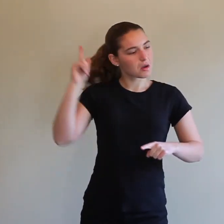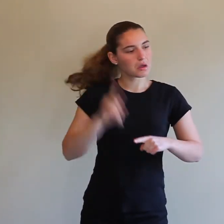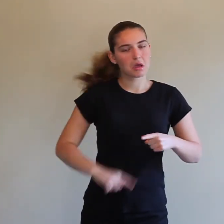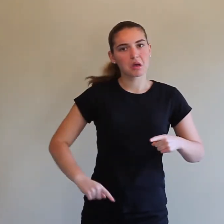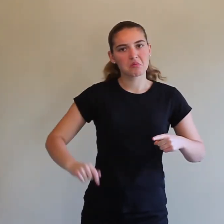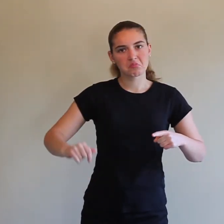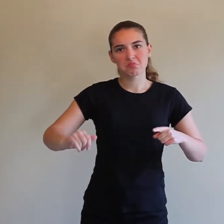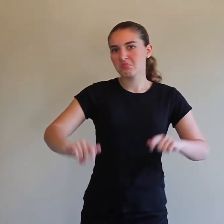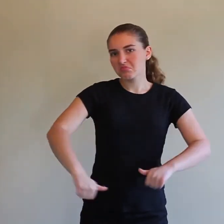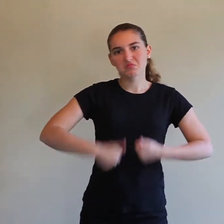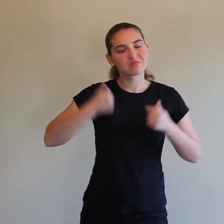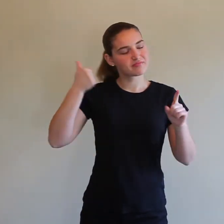wild.